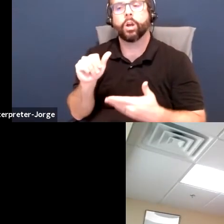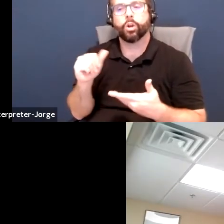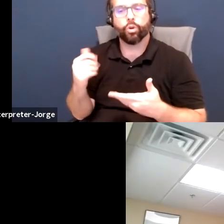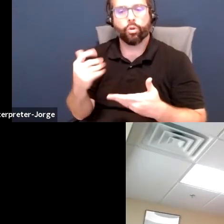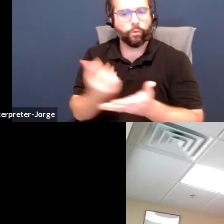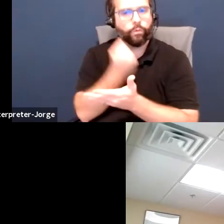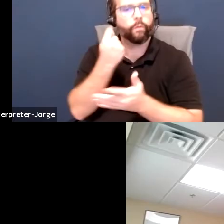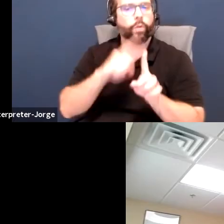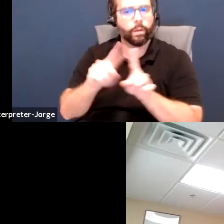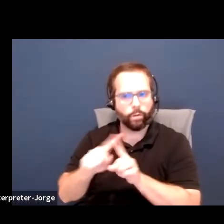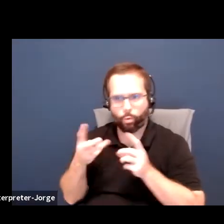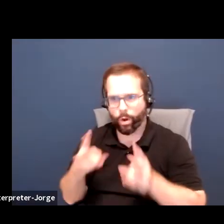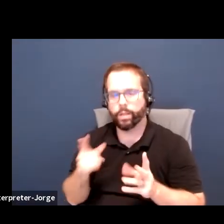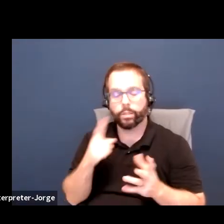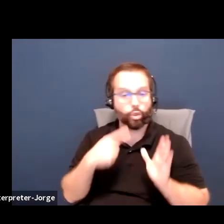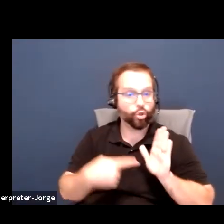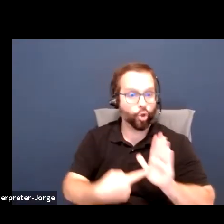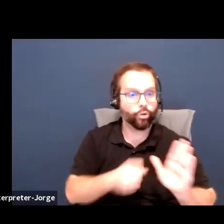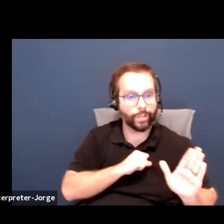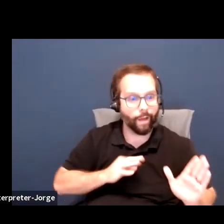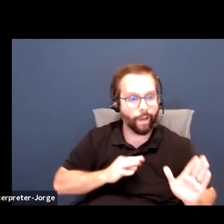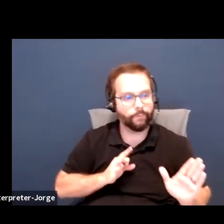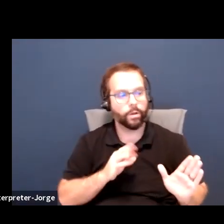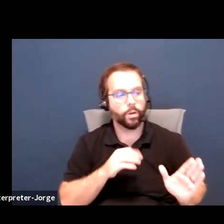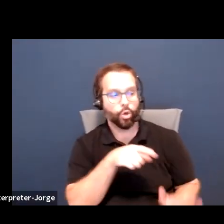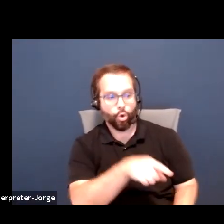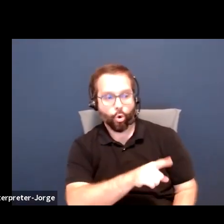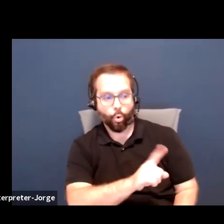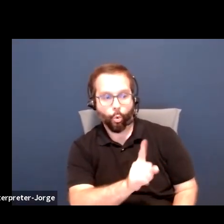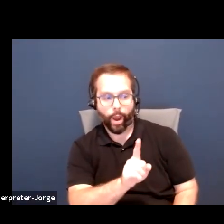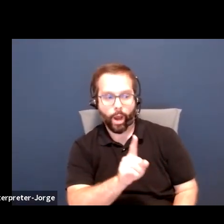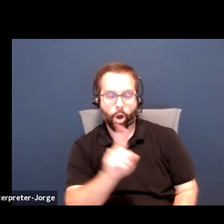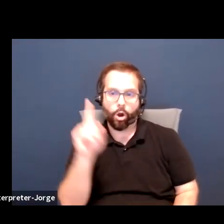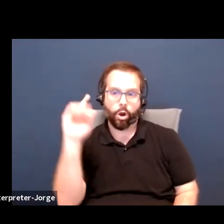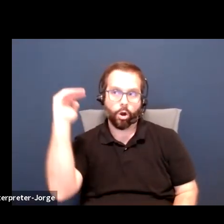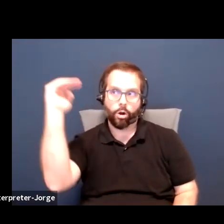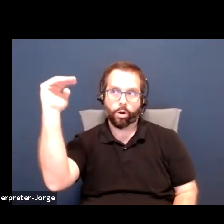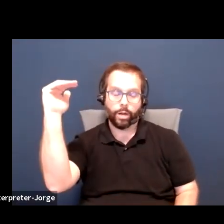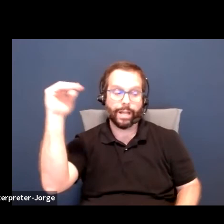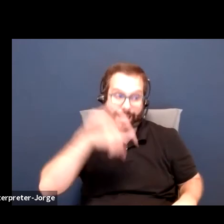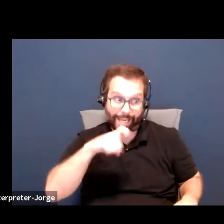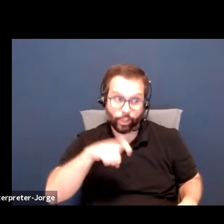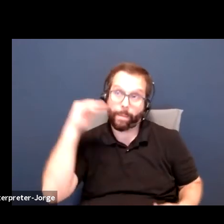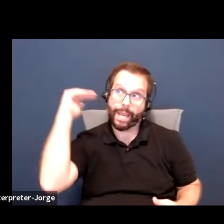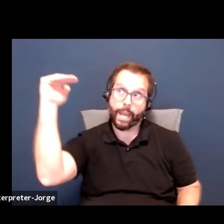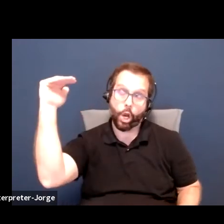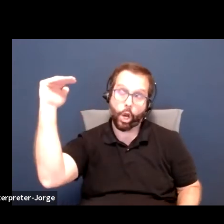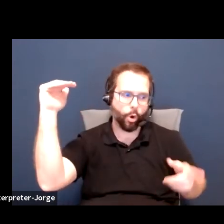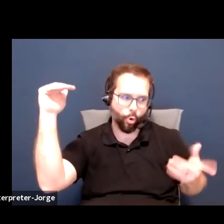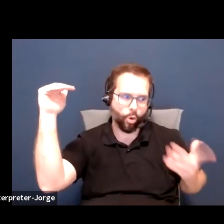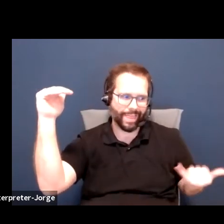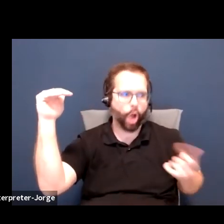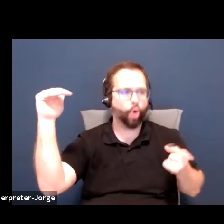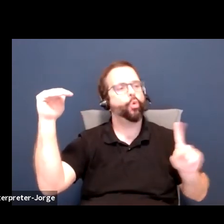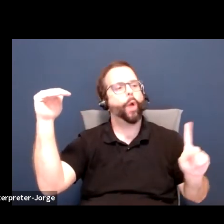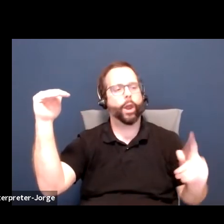where things are or where they need to be. So we've done things with that. Maybe we've used data to go to a potential funder